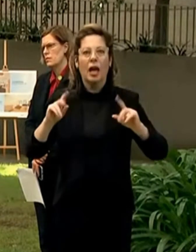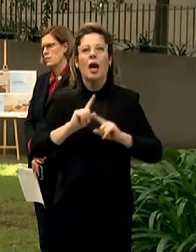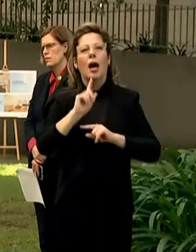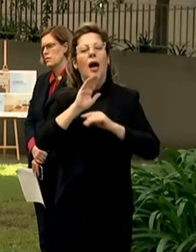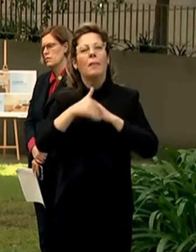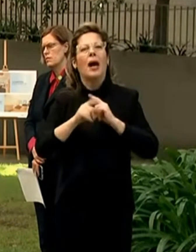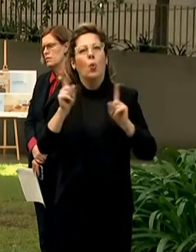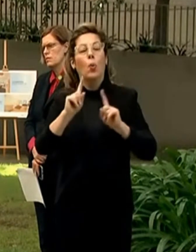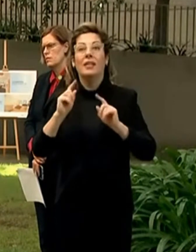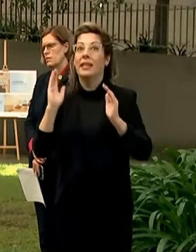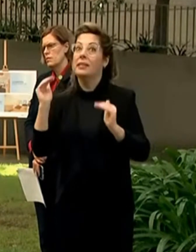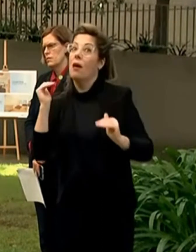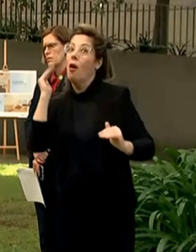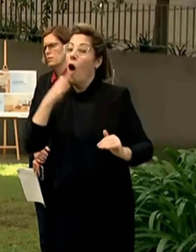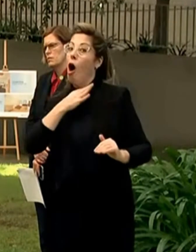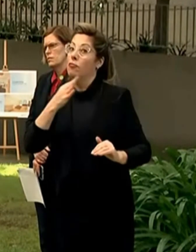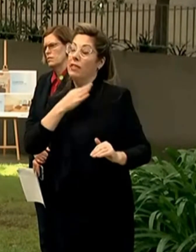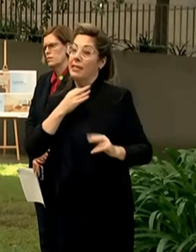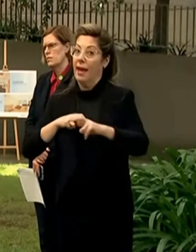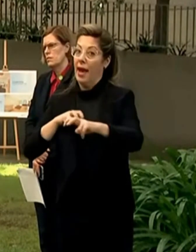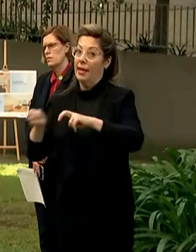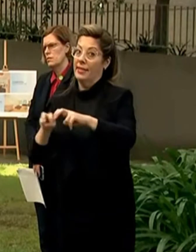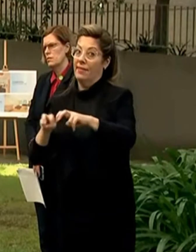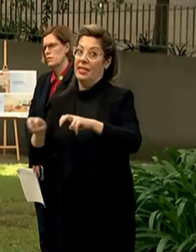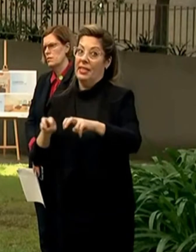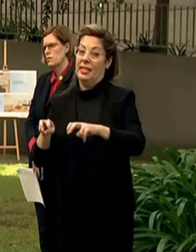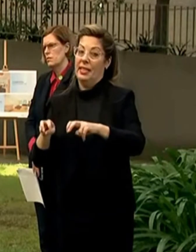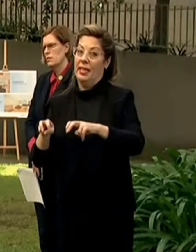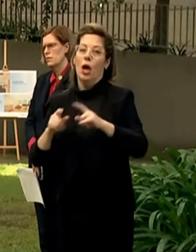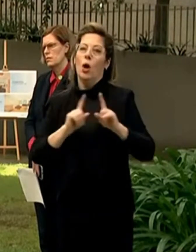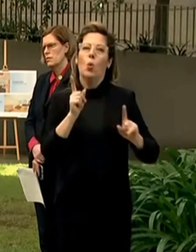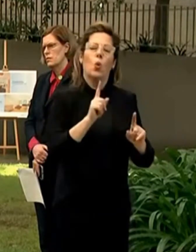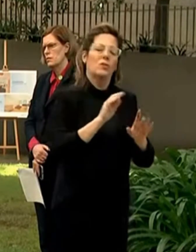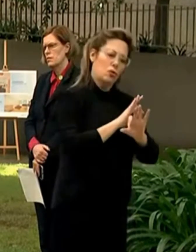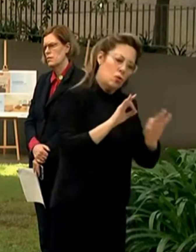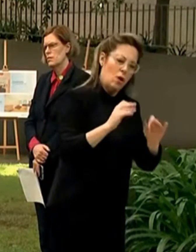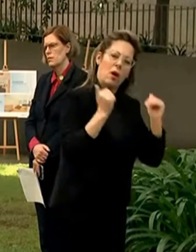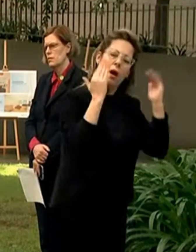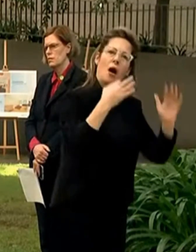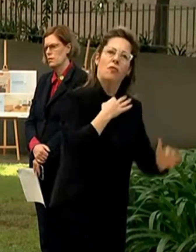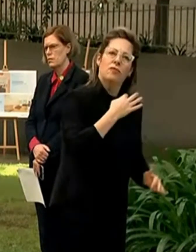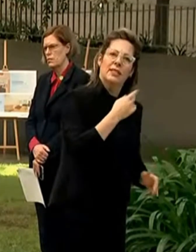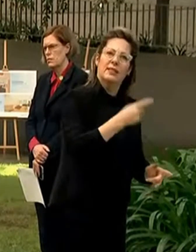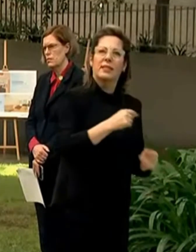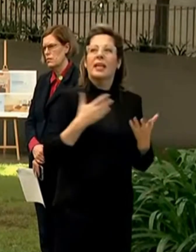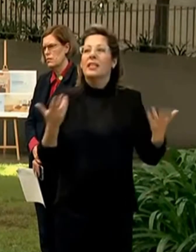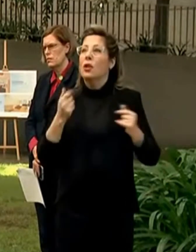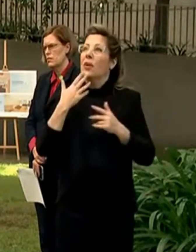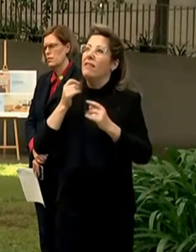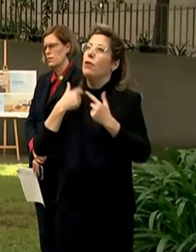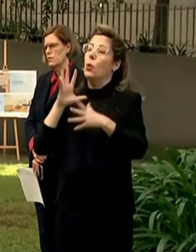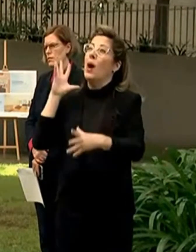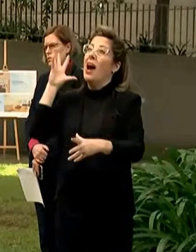high-risk activity is, and we're just saying to people, be careful, make sure that if you're going to any venue, it's COVID safe, that if you're partaking in